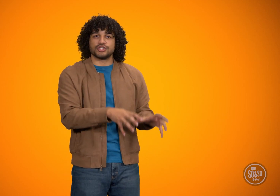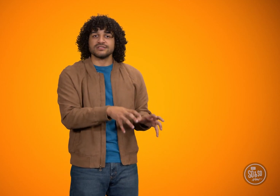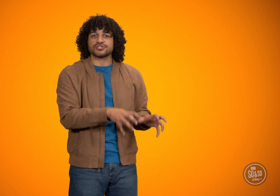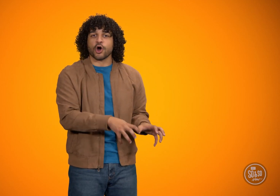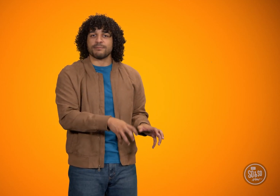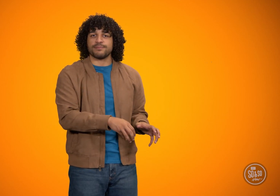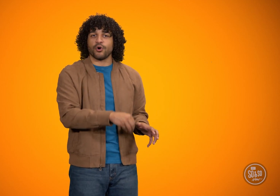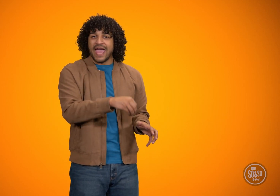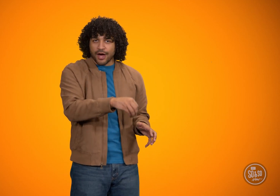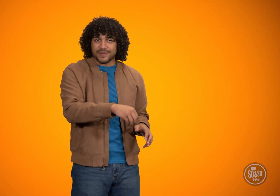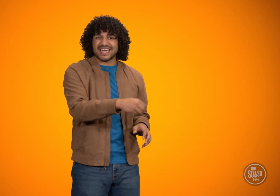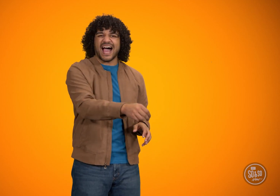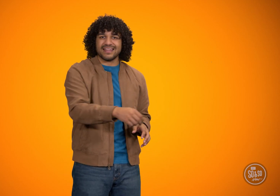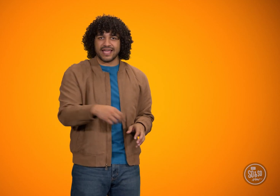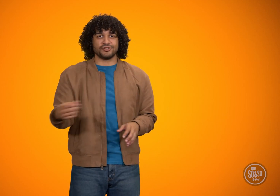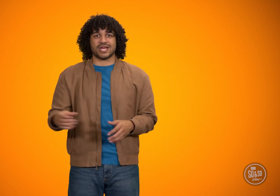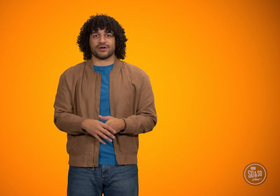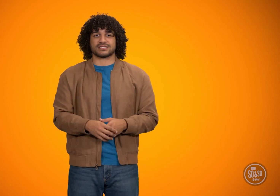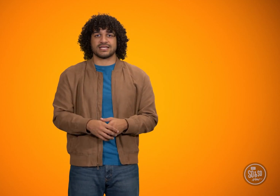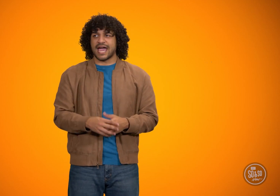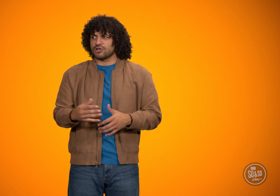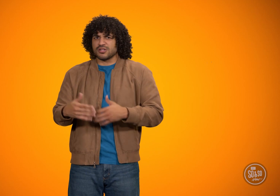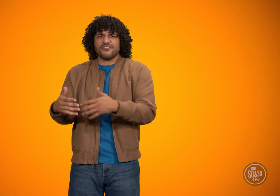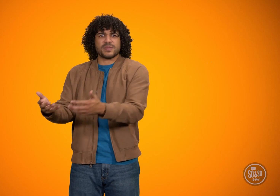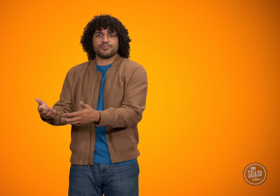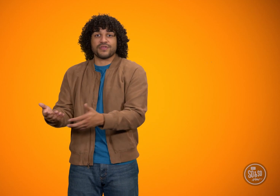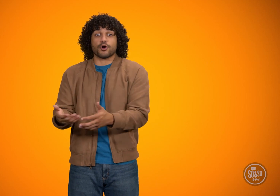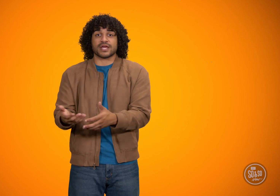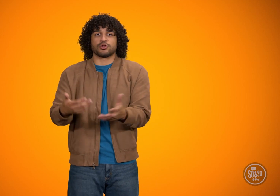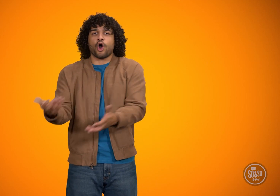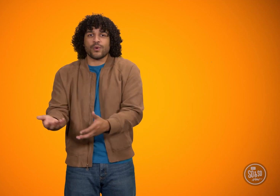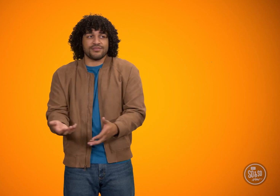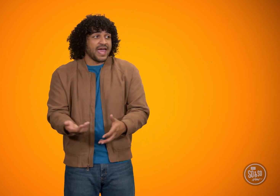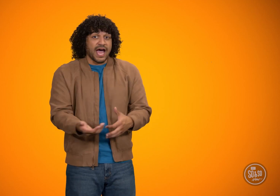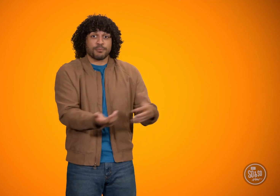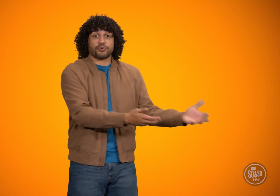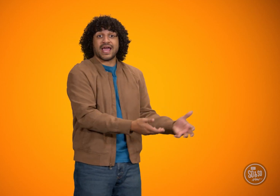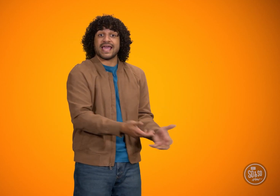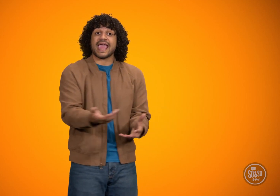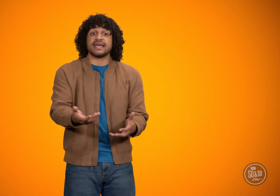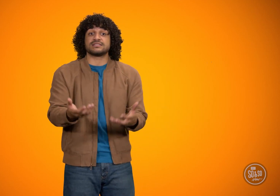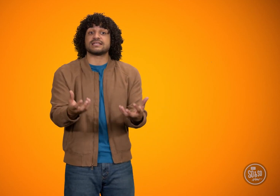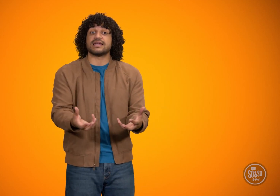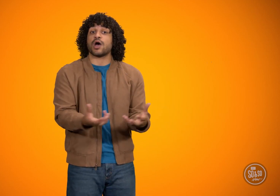Jesus taught people how to be kind and generous how to love people they don't get along with how to pray and to not